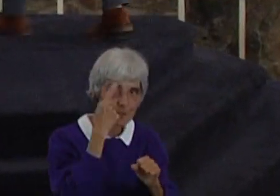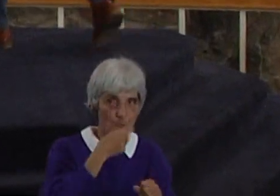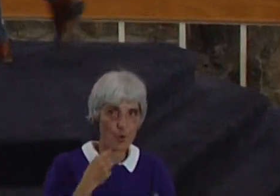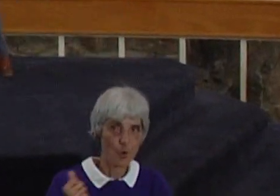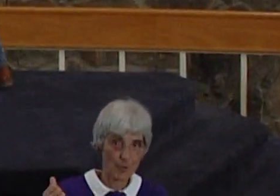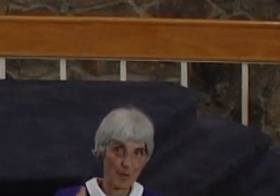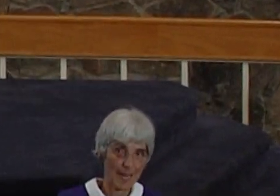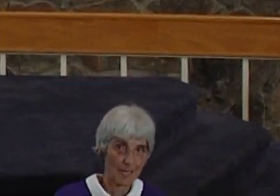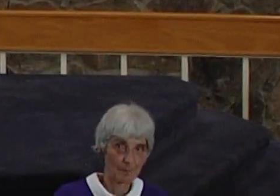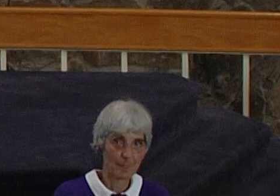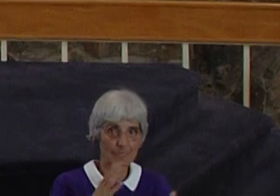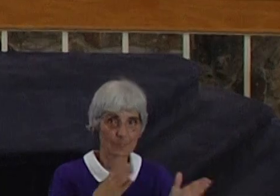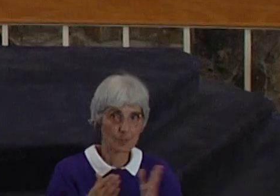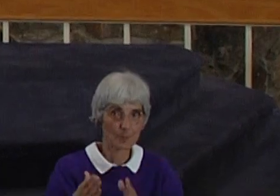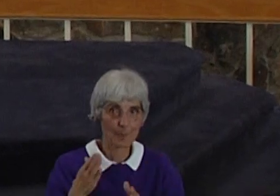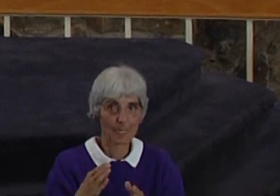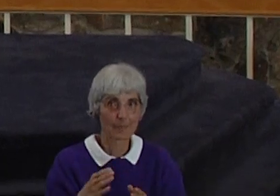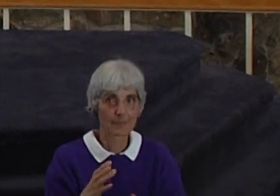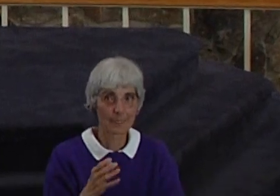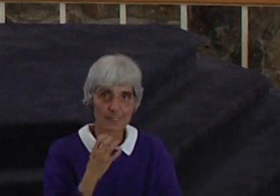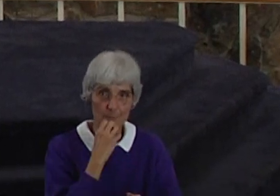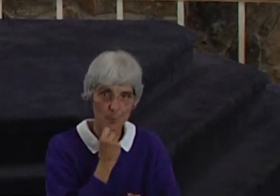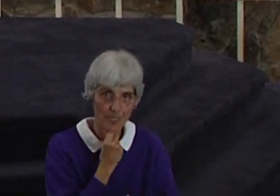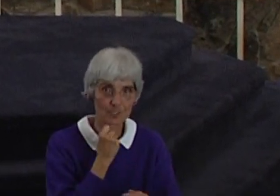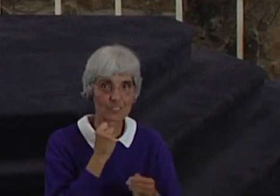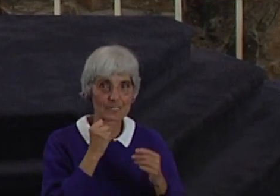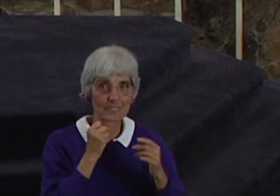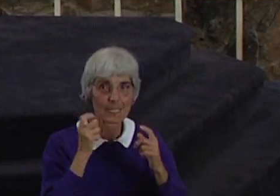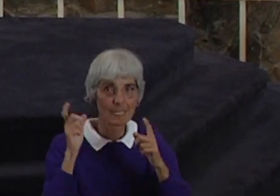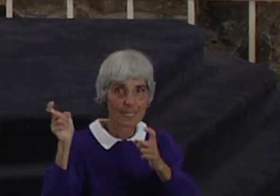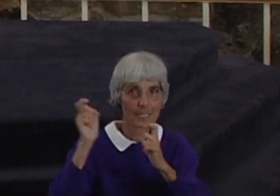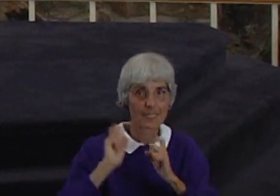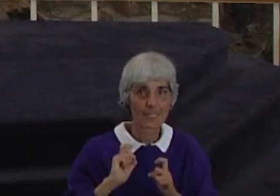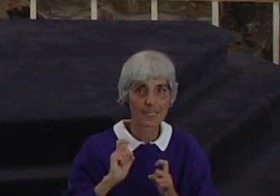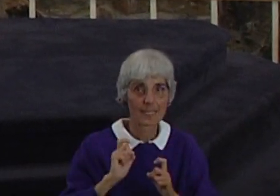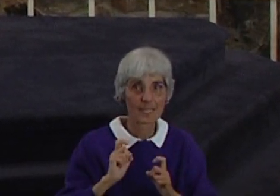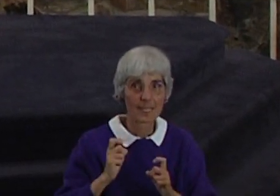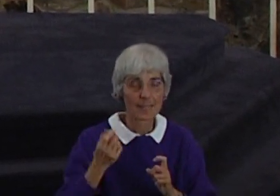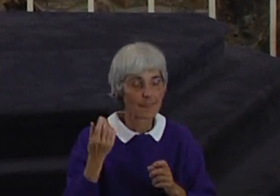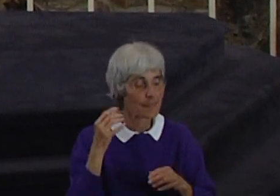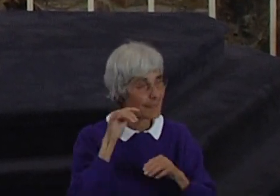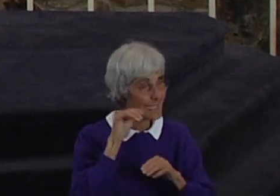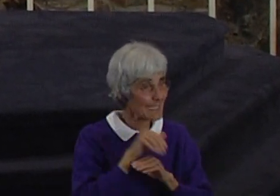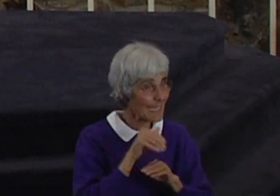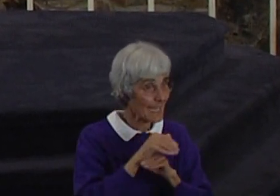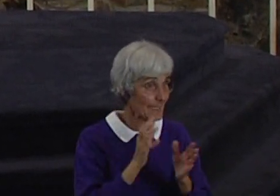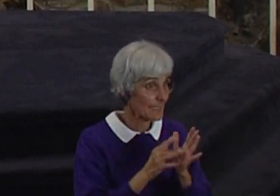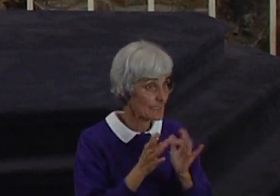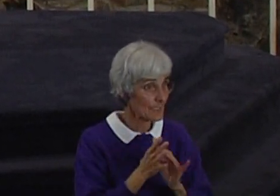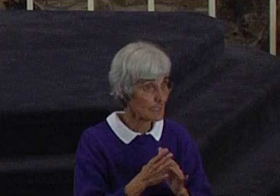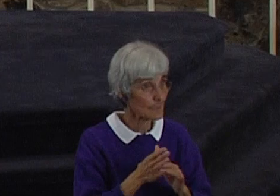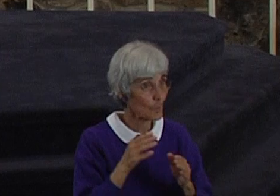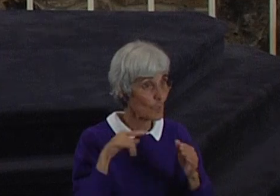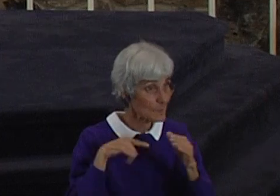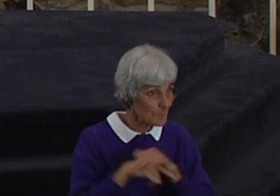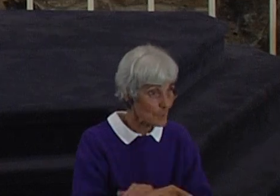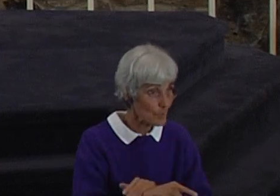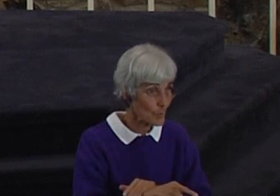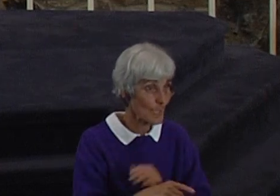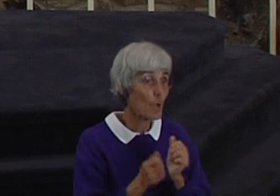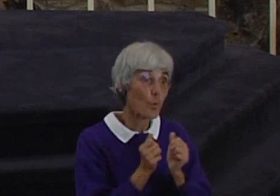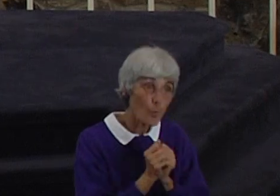us prepare to receive this gift, and so we will continue. Friends, it was on that night, the night that Jesus reclined at